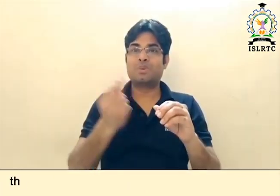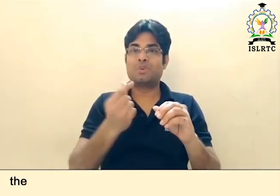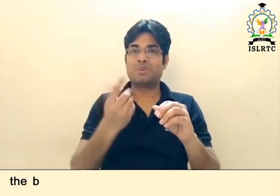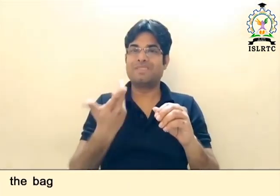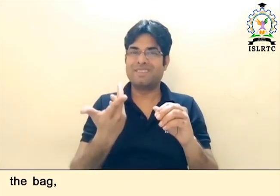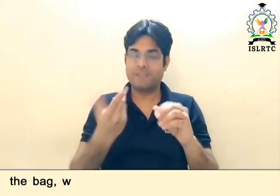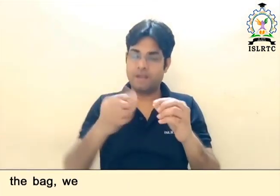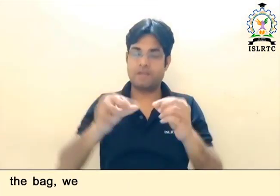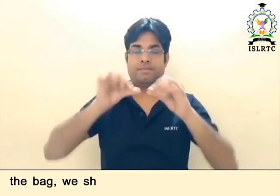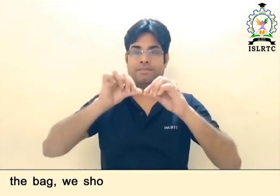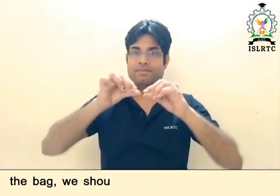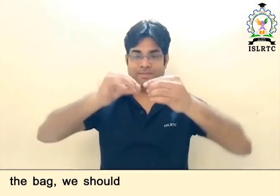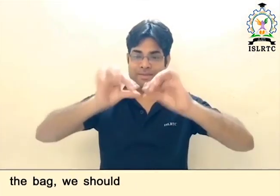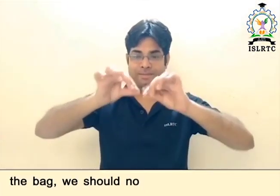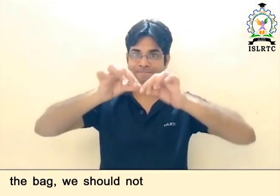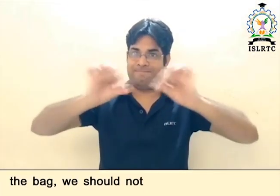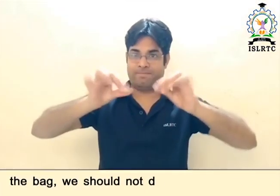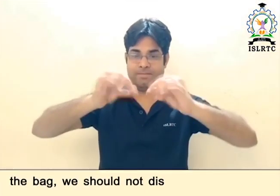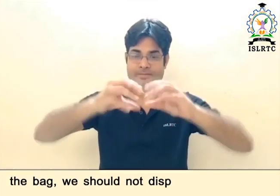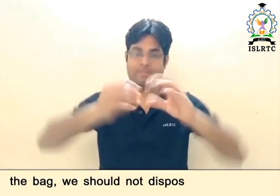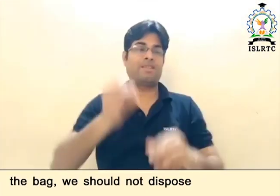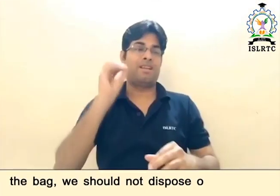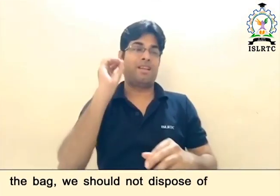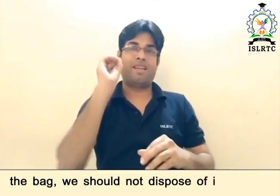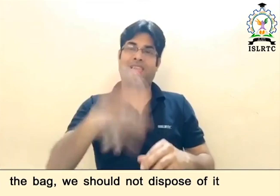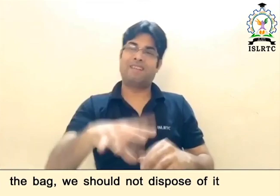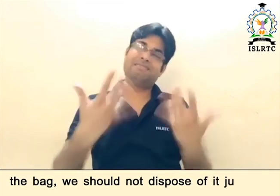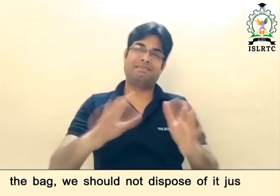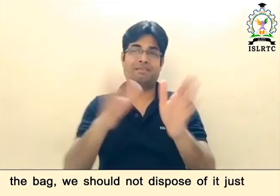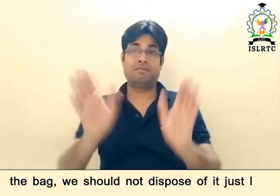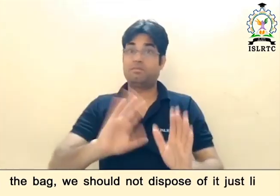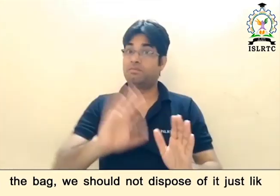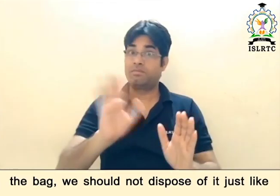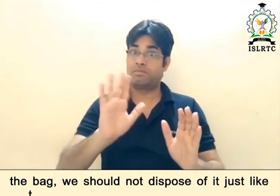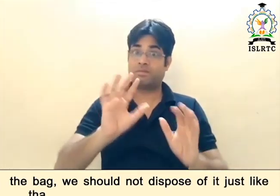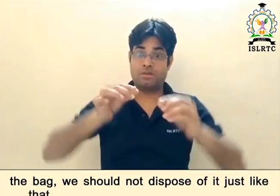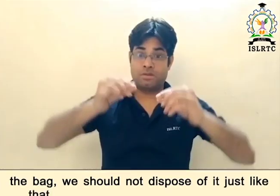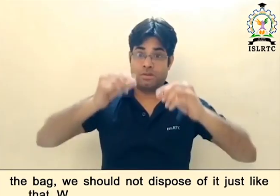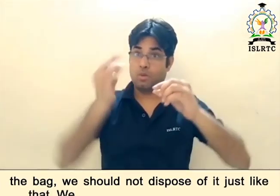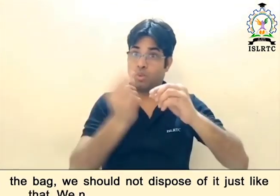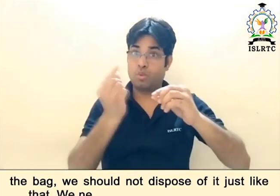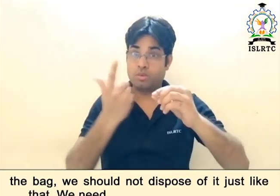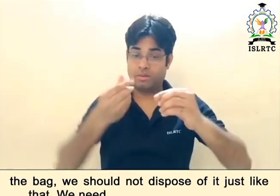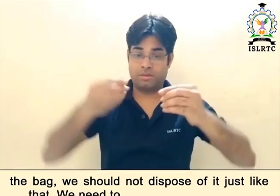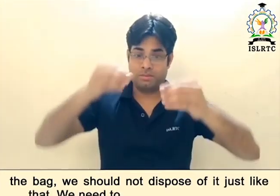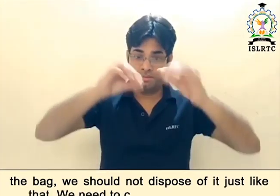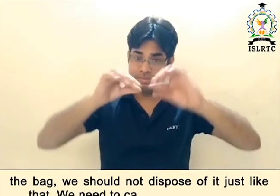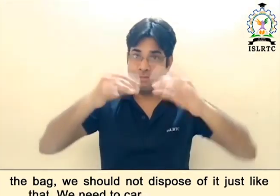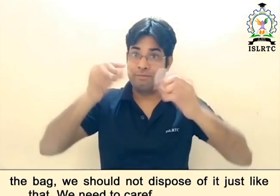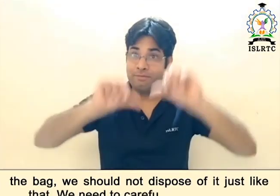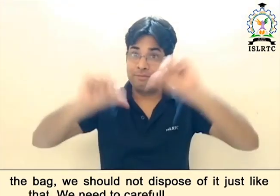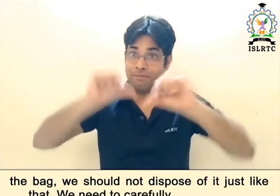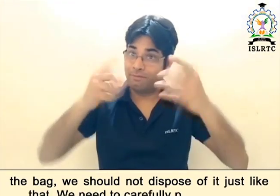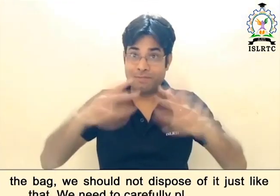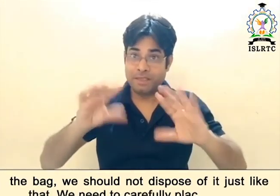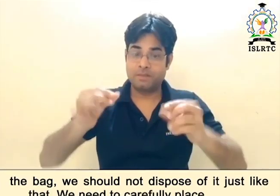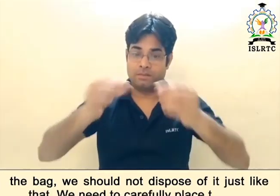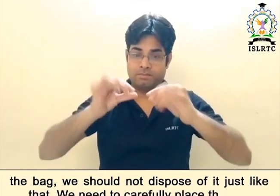the bag, we should not dispose it just like that, where we need to carefully paste